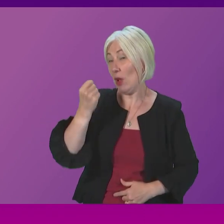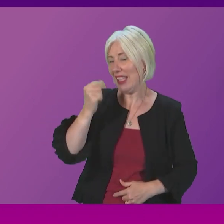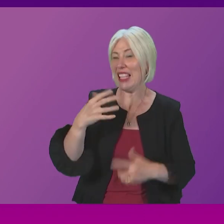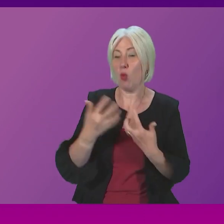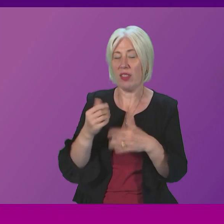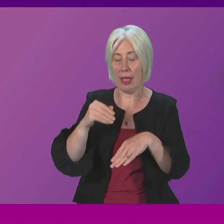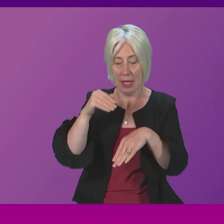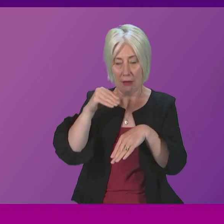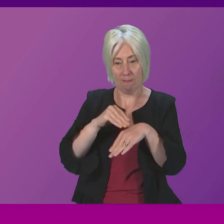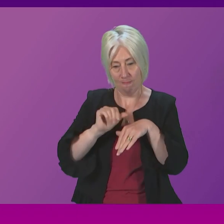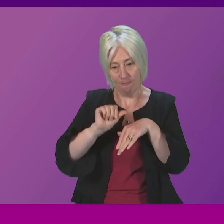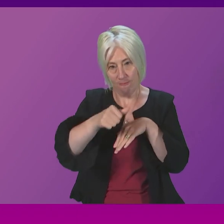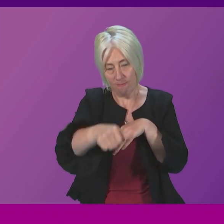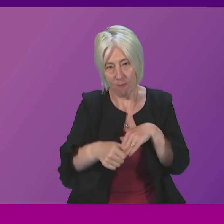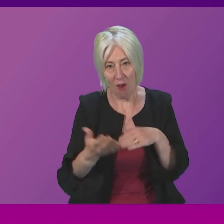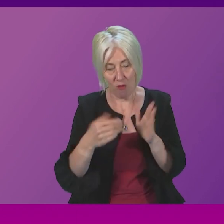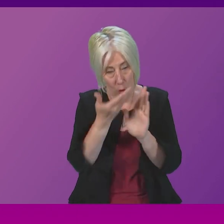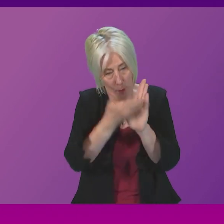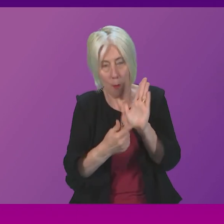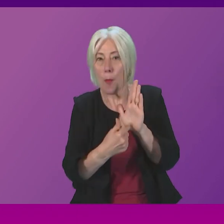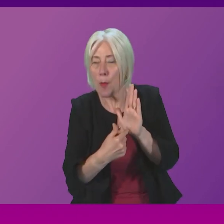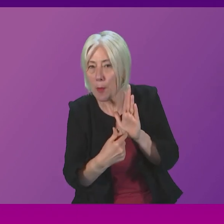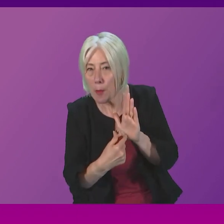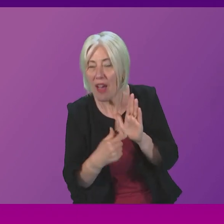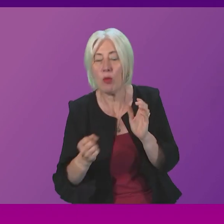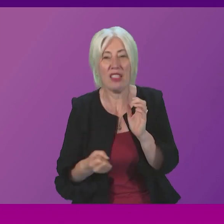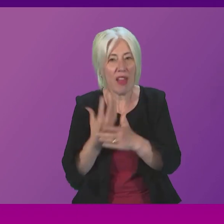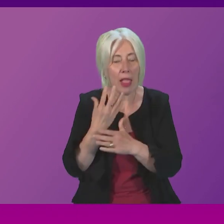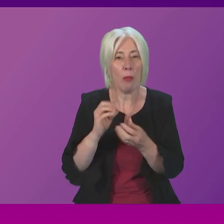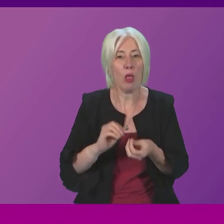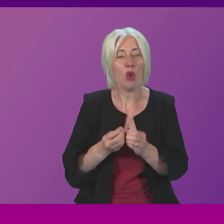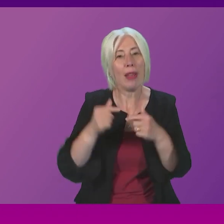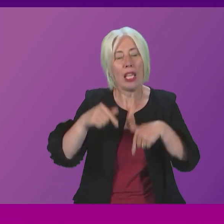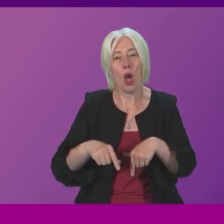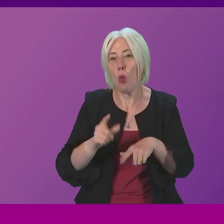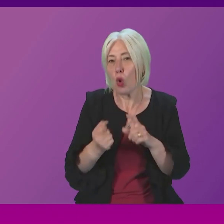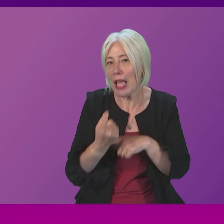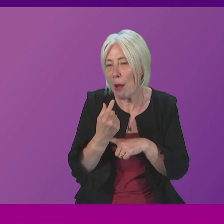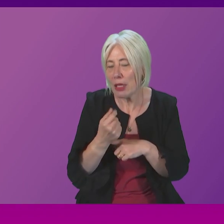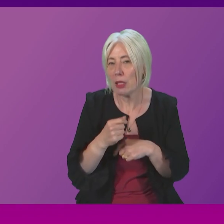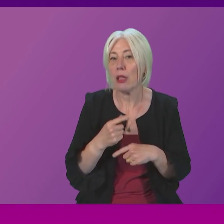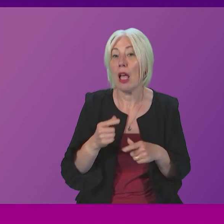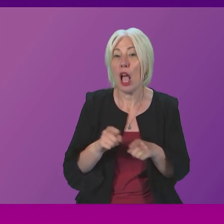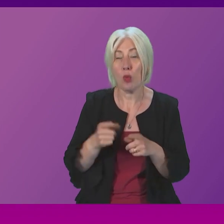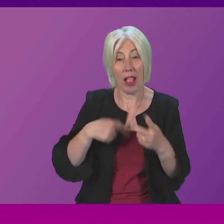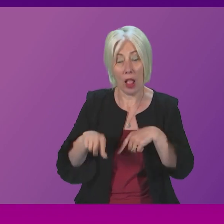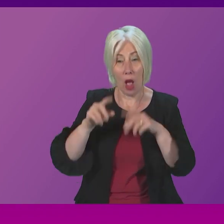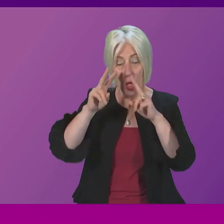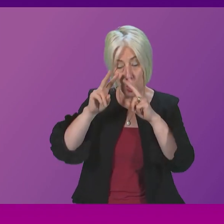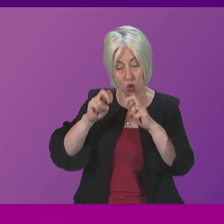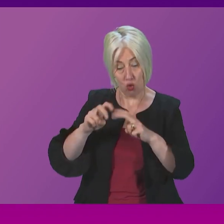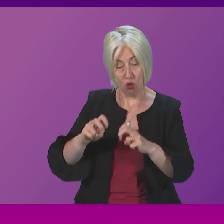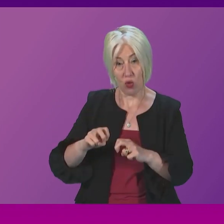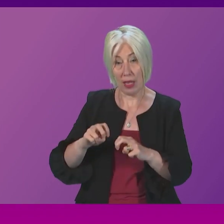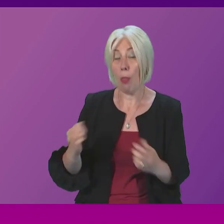implications and the consequences of the legislation that we develop and we create. And the scrutiny powers that